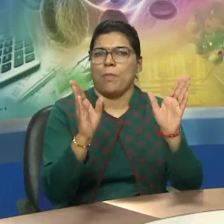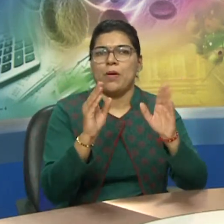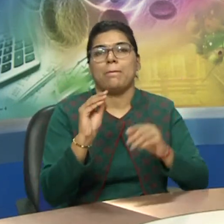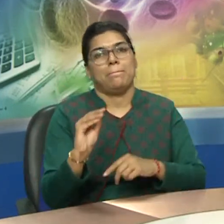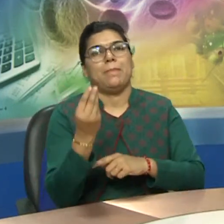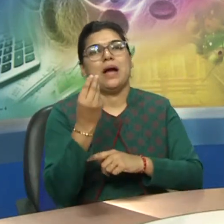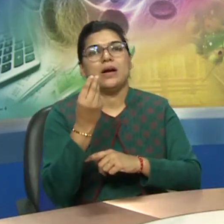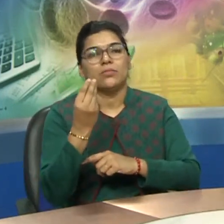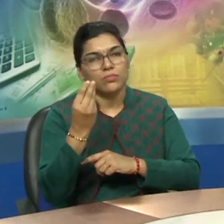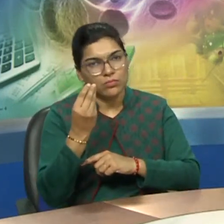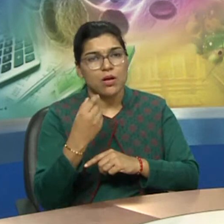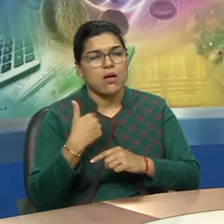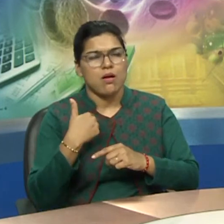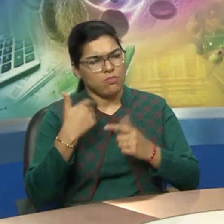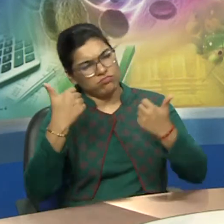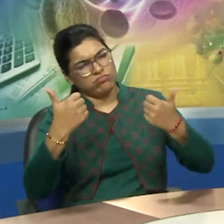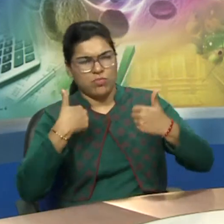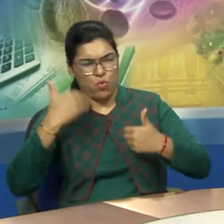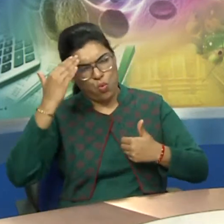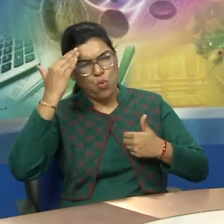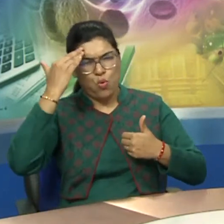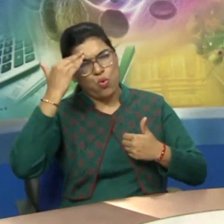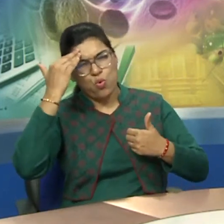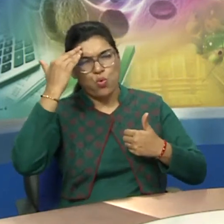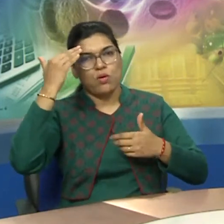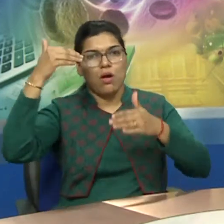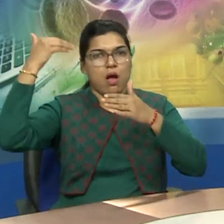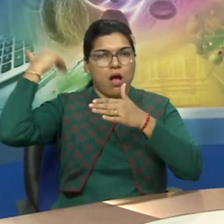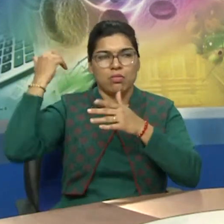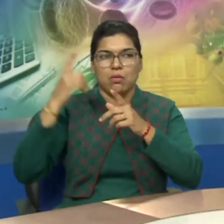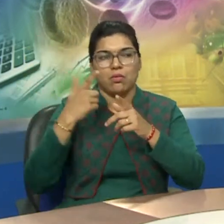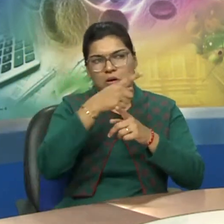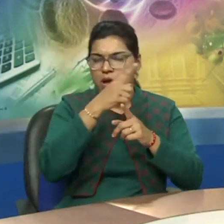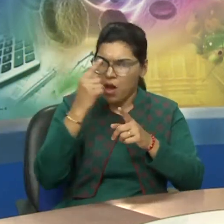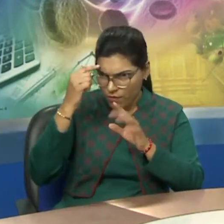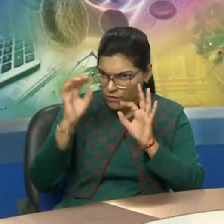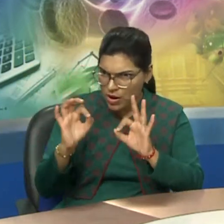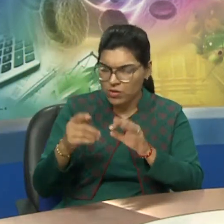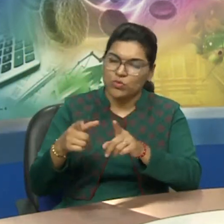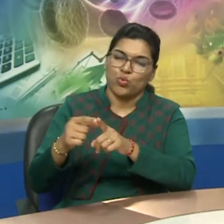It means something we do with our heart, dedicatedly.